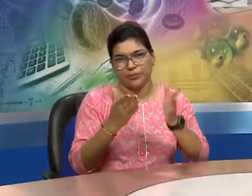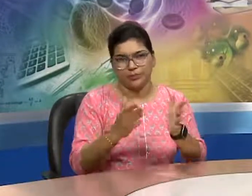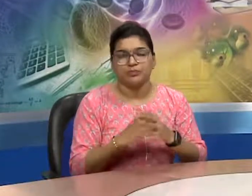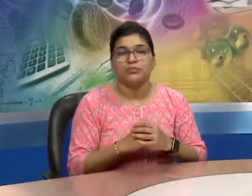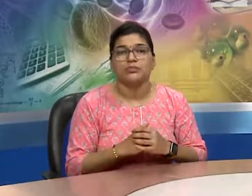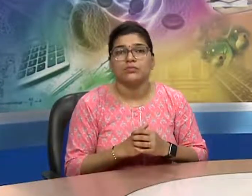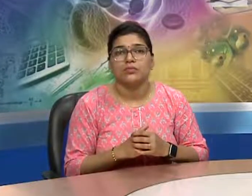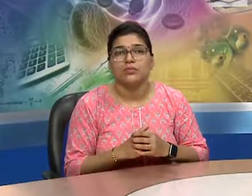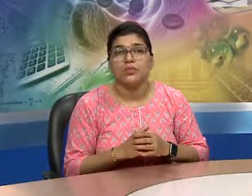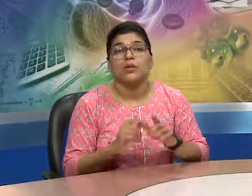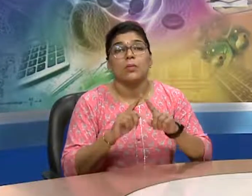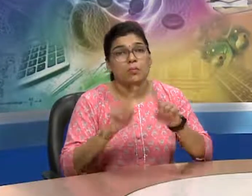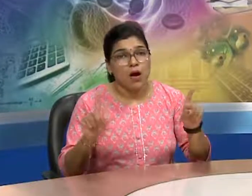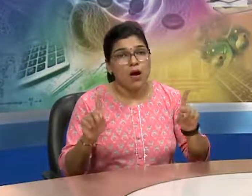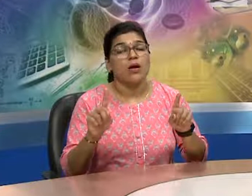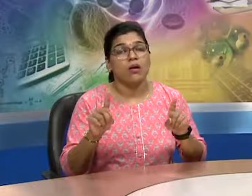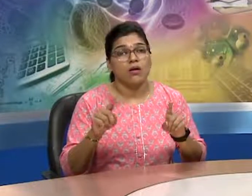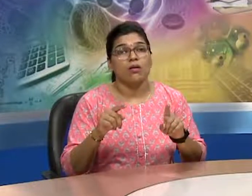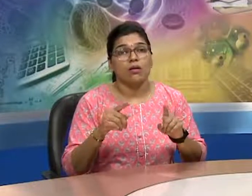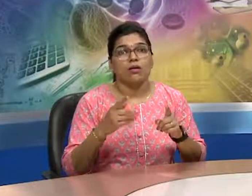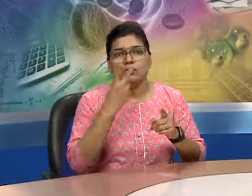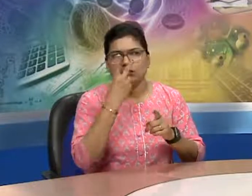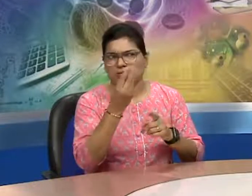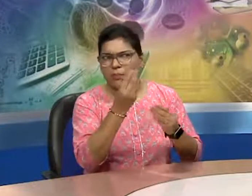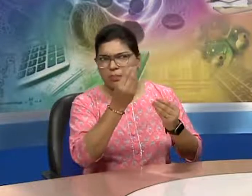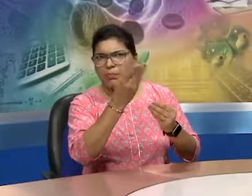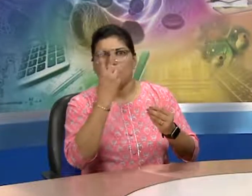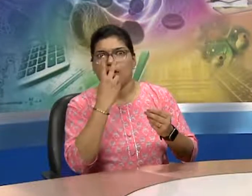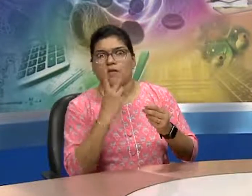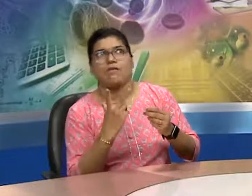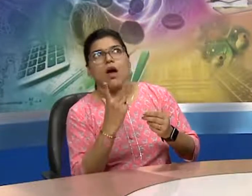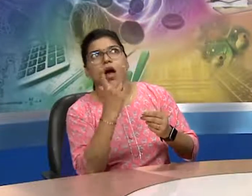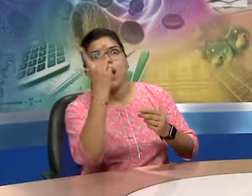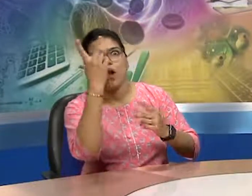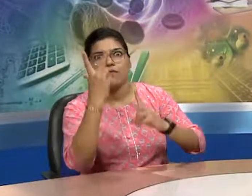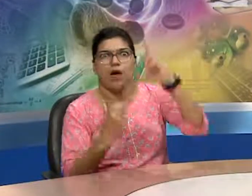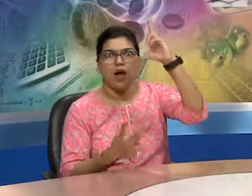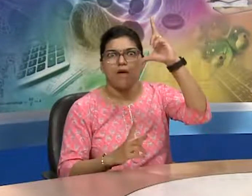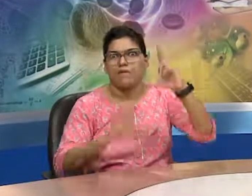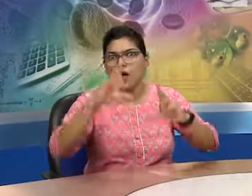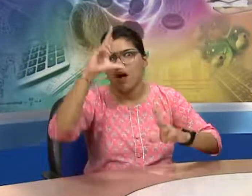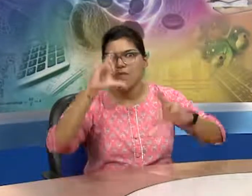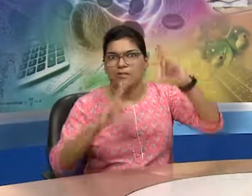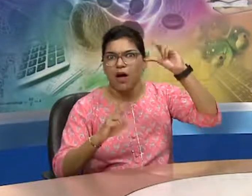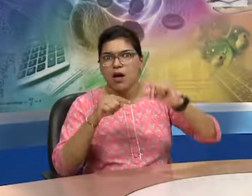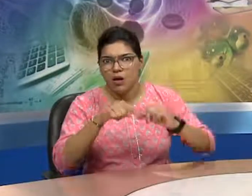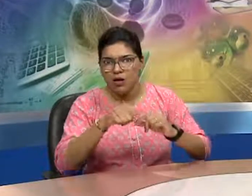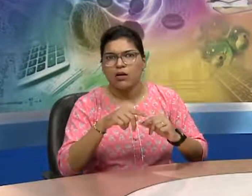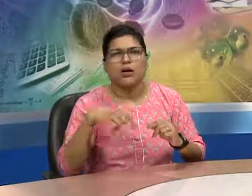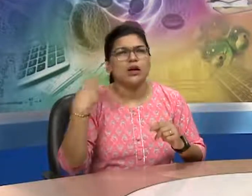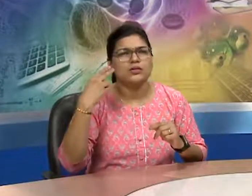bushes and grasses all are the parts of a forest,